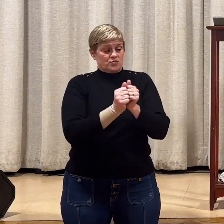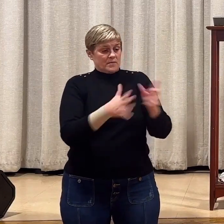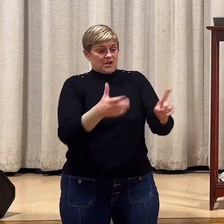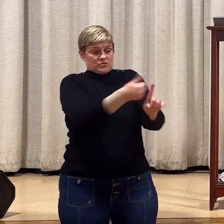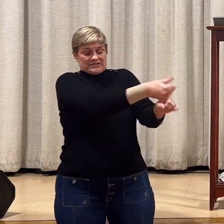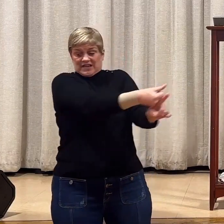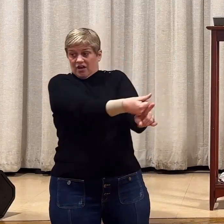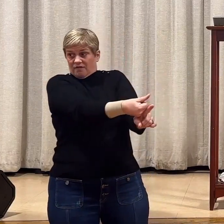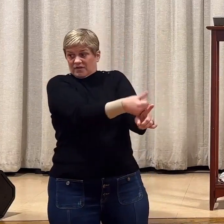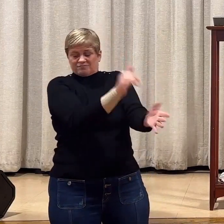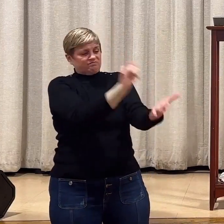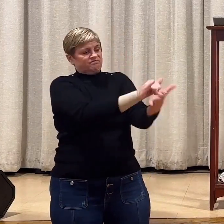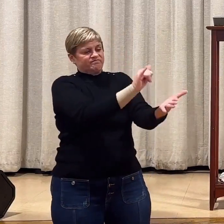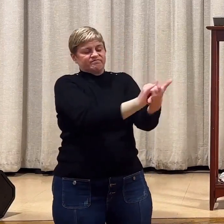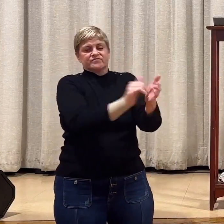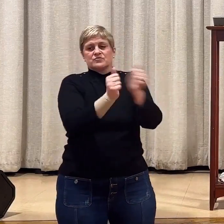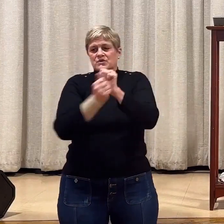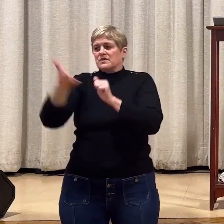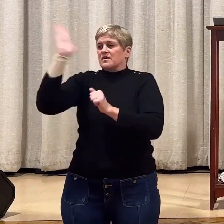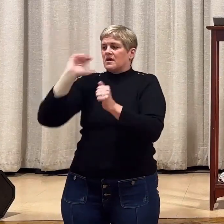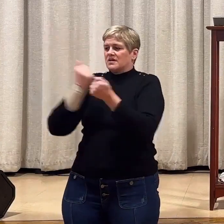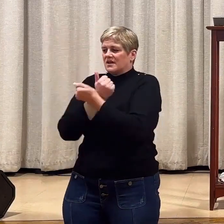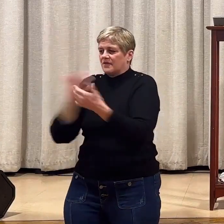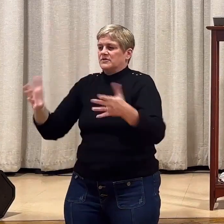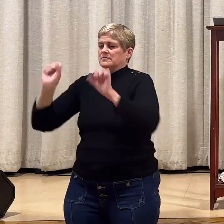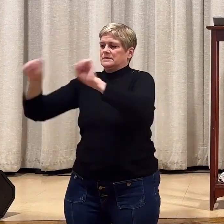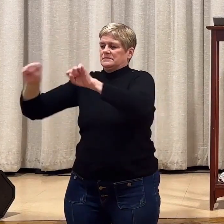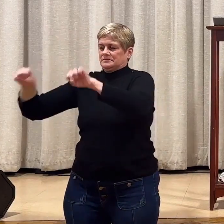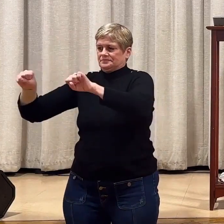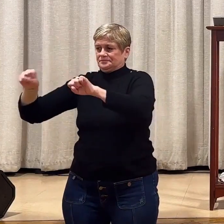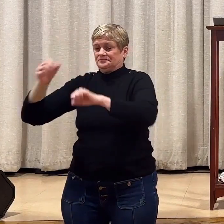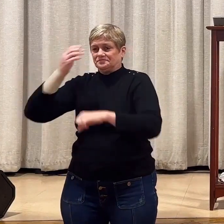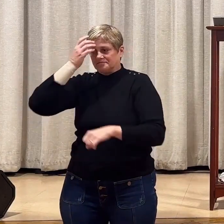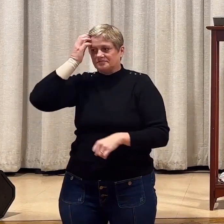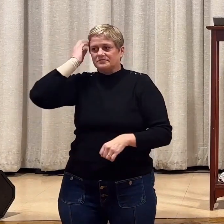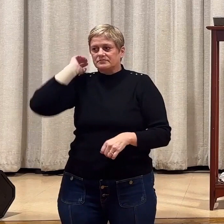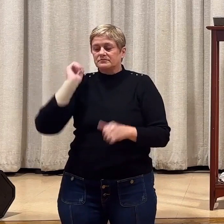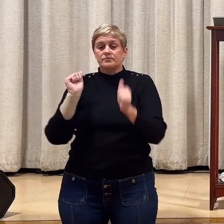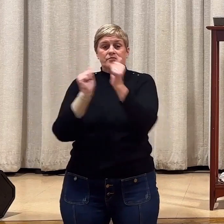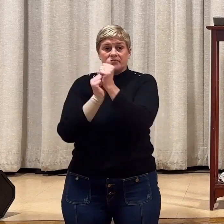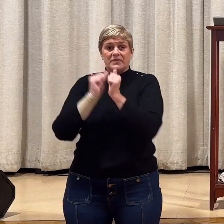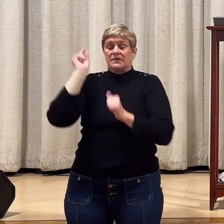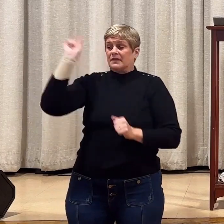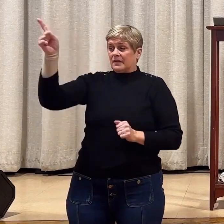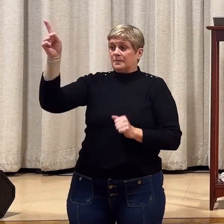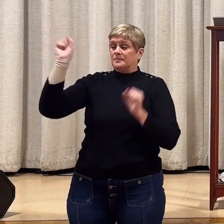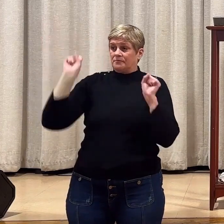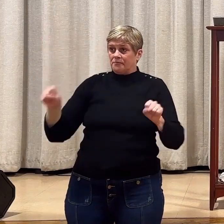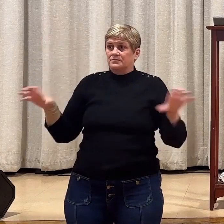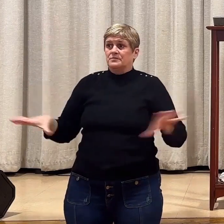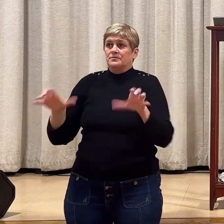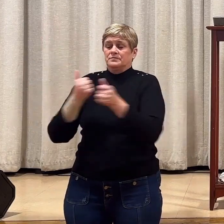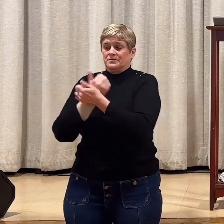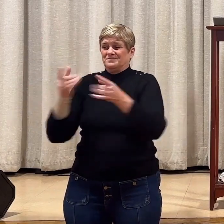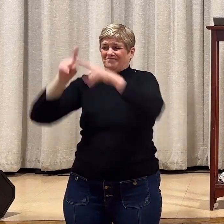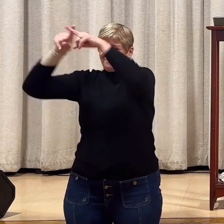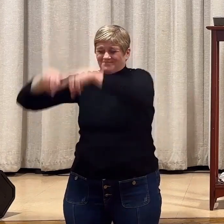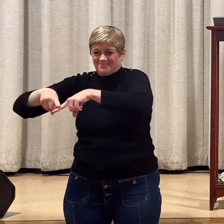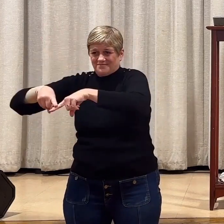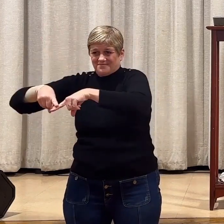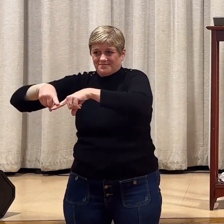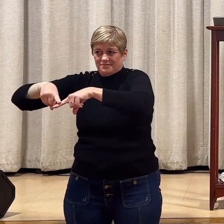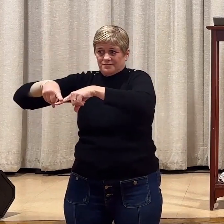impossible, but with God, all things are possible. You see, with him, you can do it, and we can be